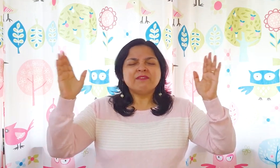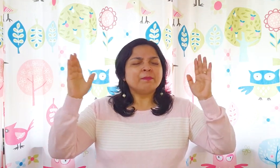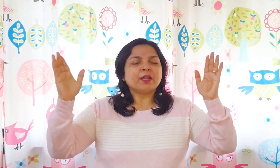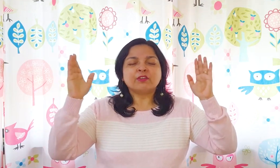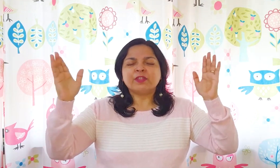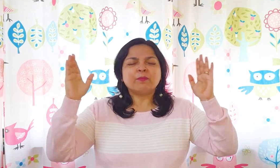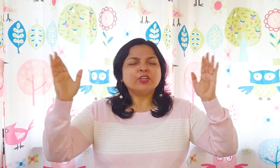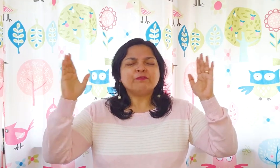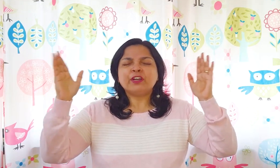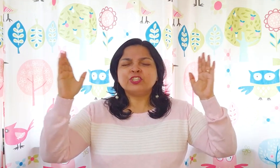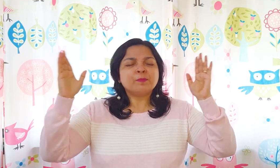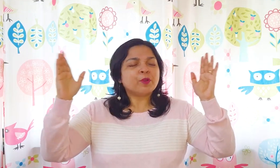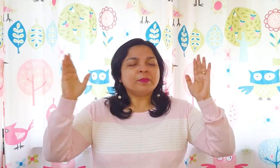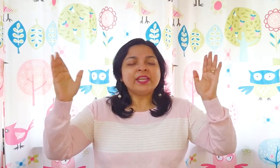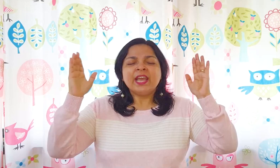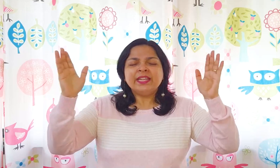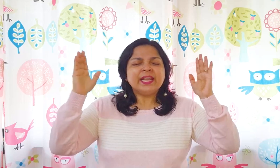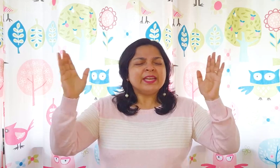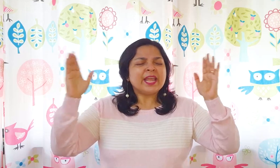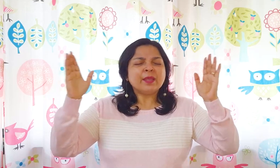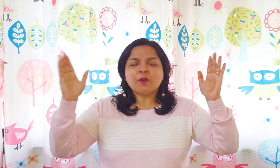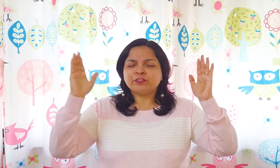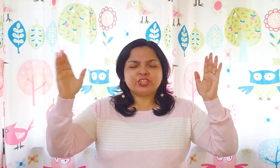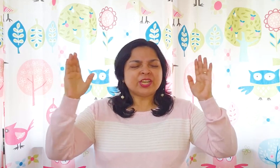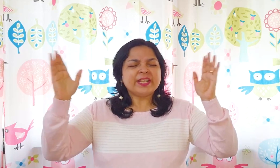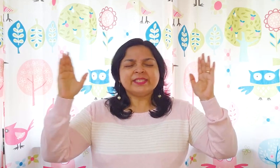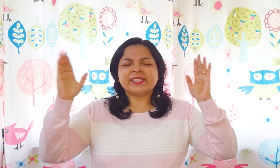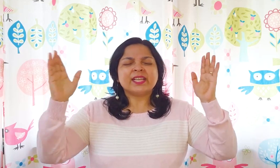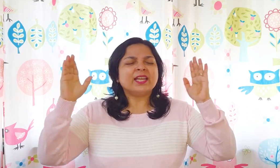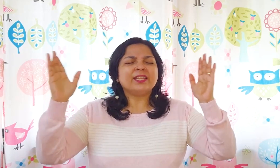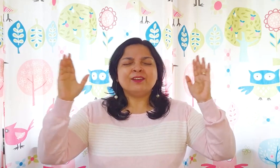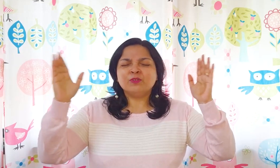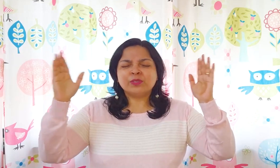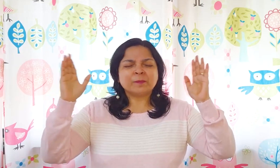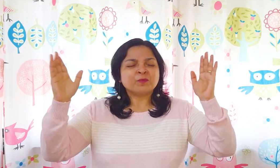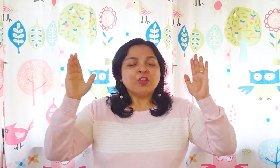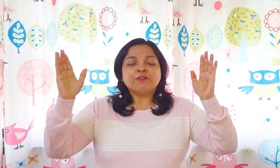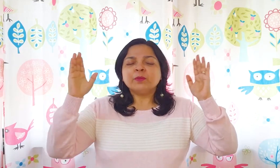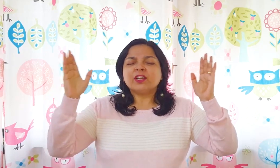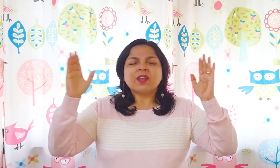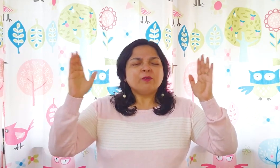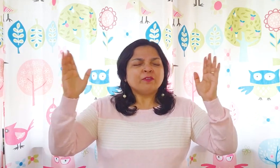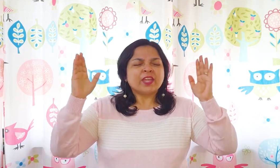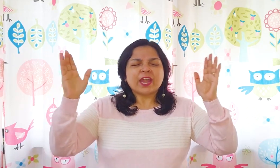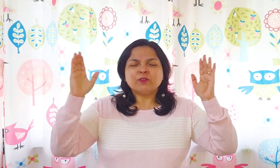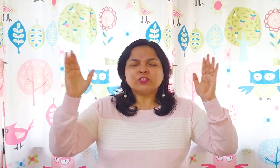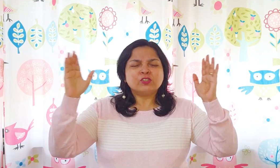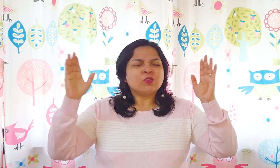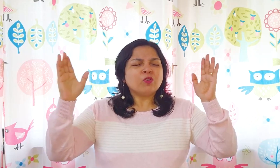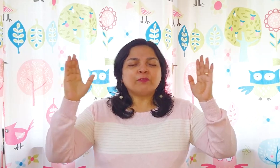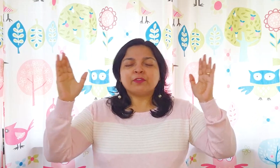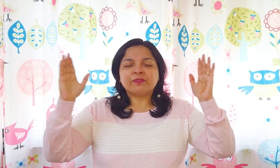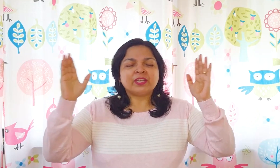command every part of their body to function properly in the name of Jesus. Hallelujah. From the crown of their head to